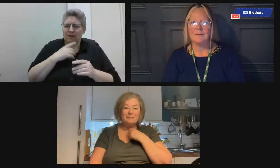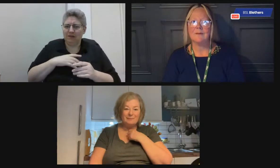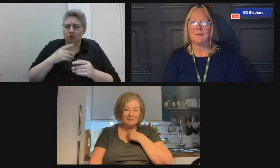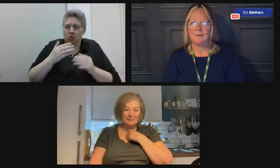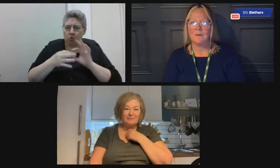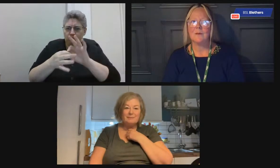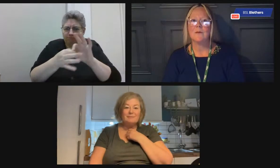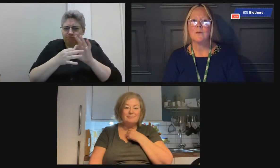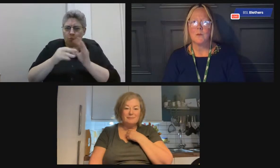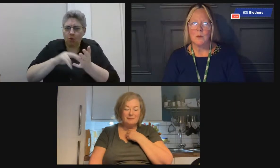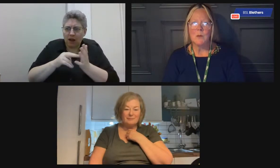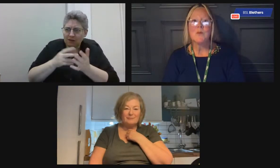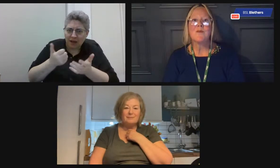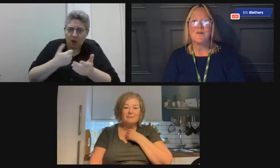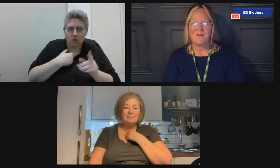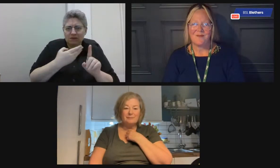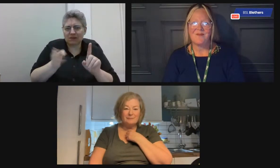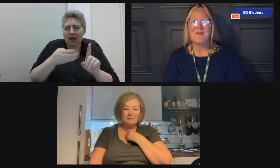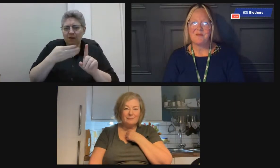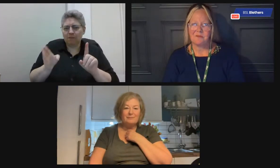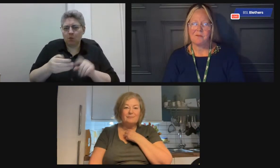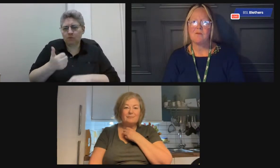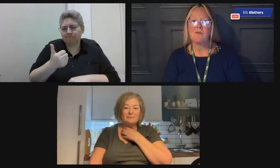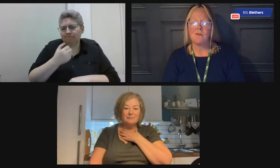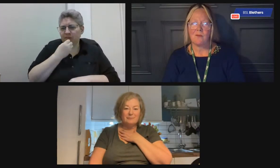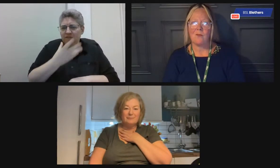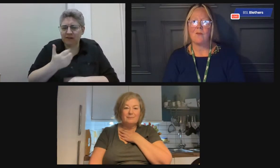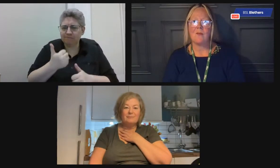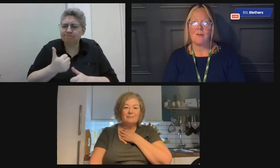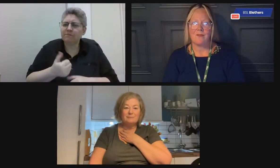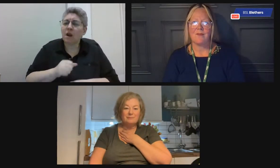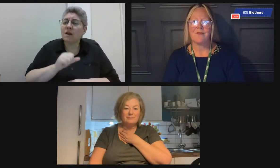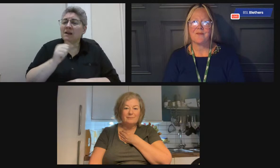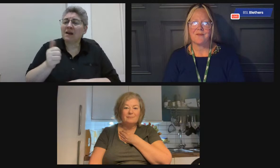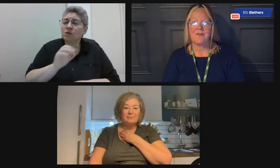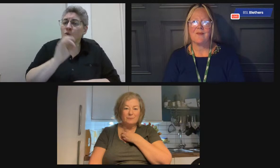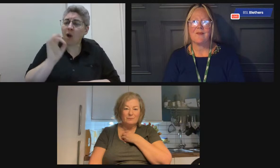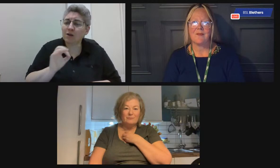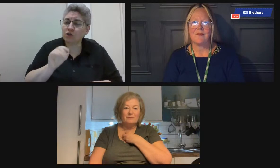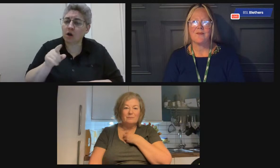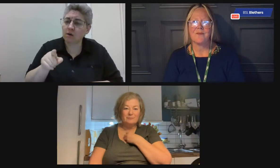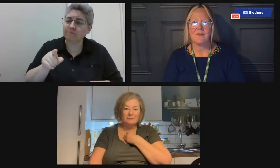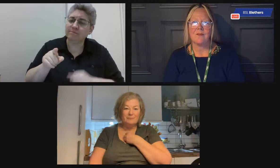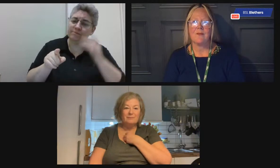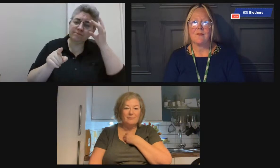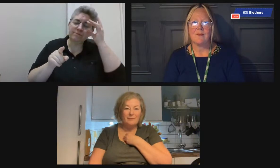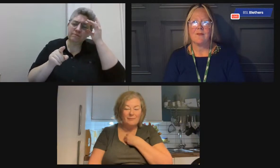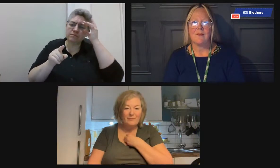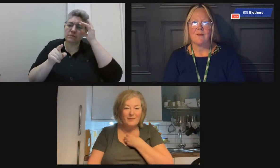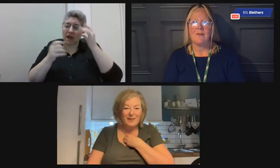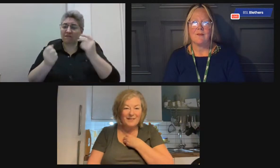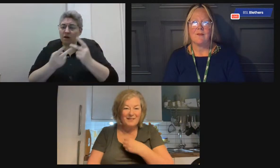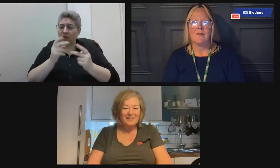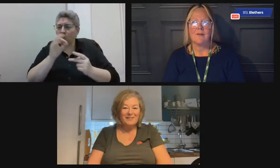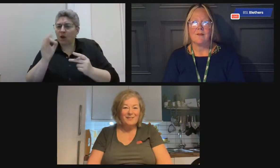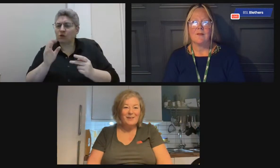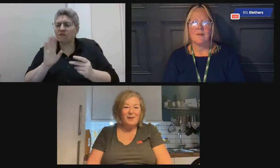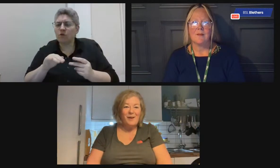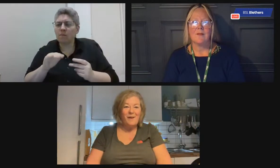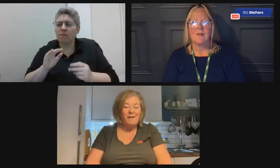we're there. I think it is. We should work together, all of the organisations, as part of a kind of signposting